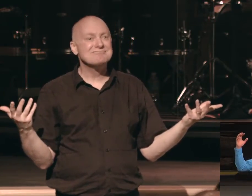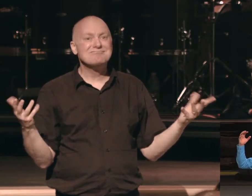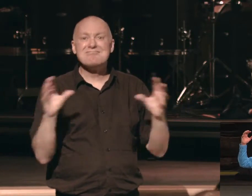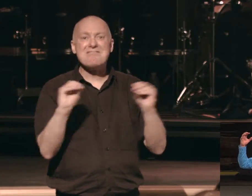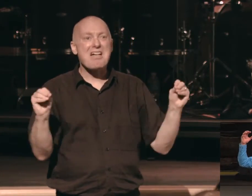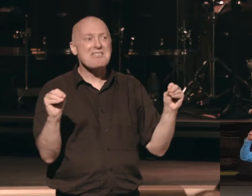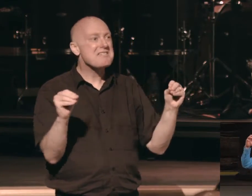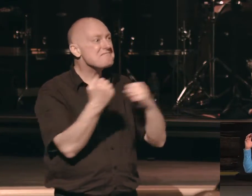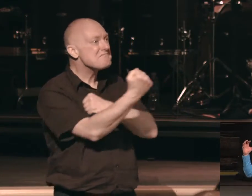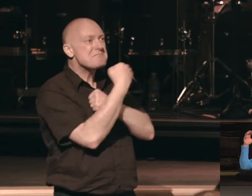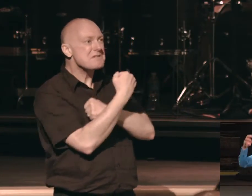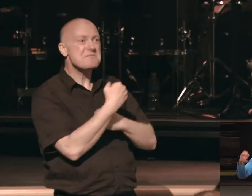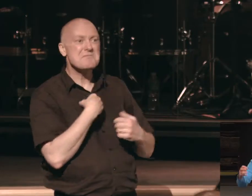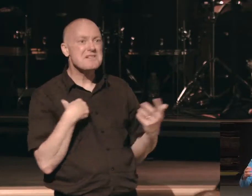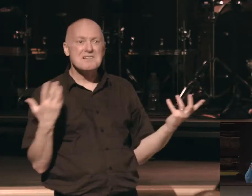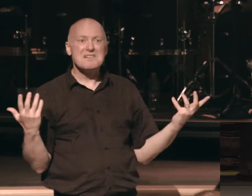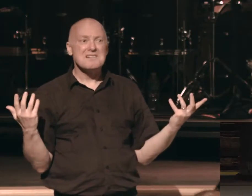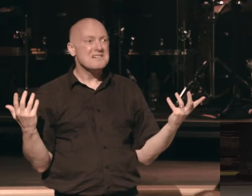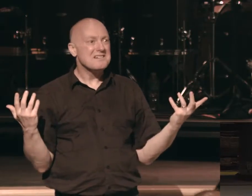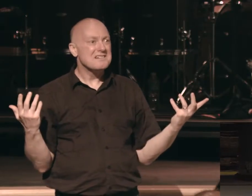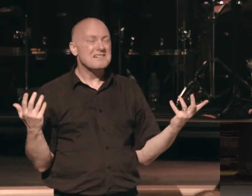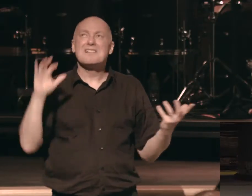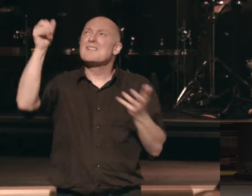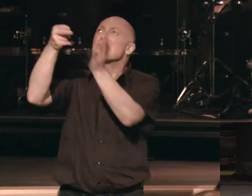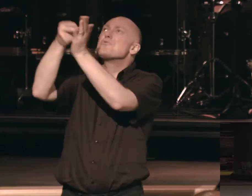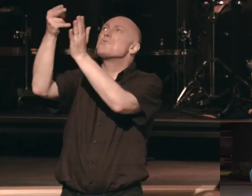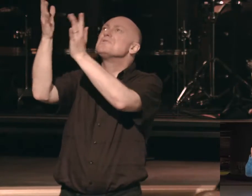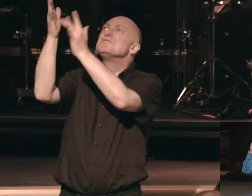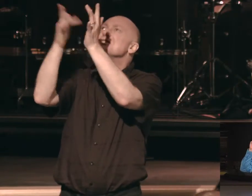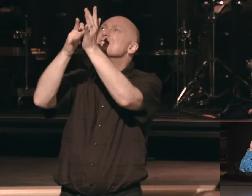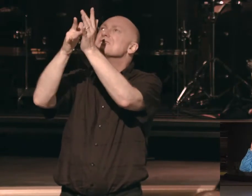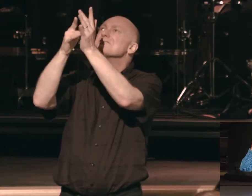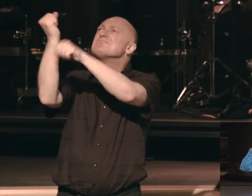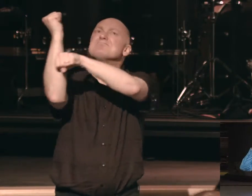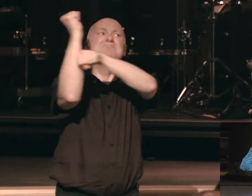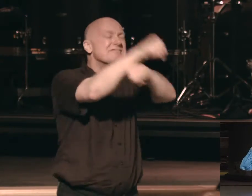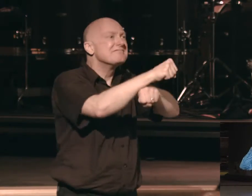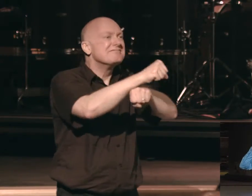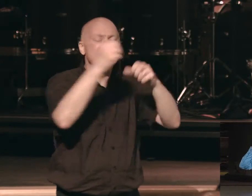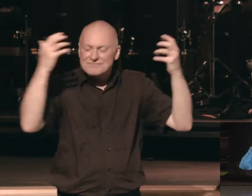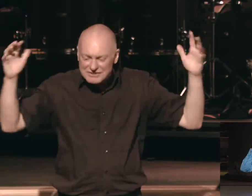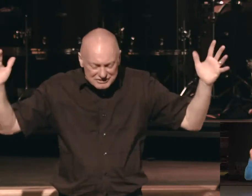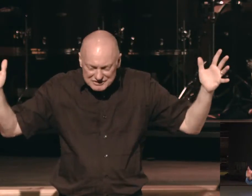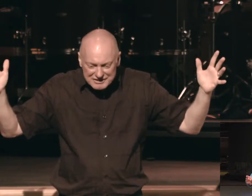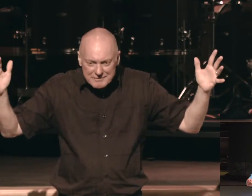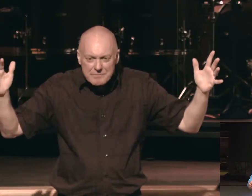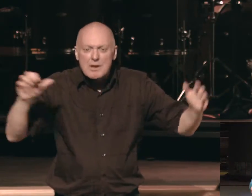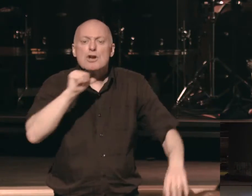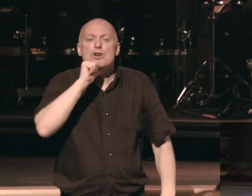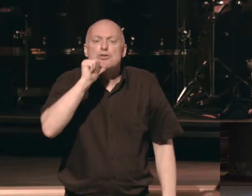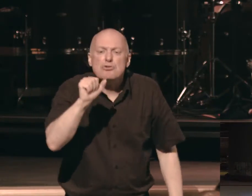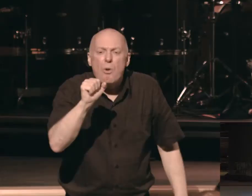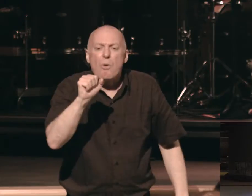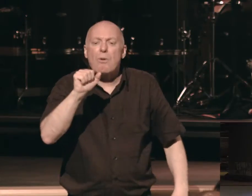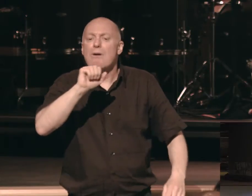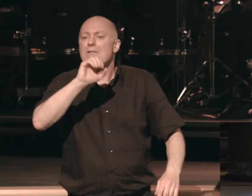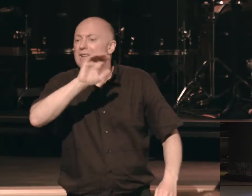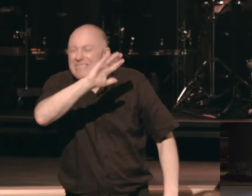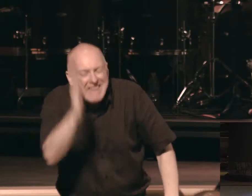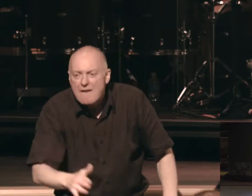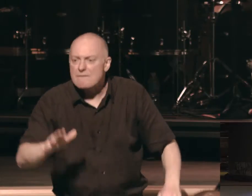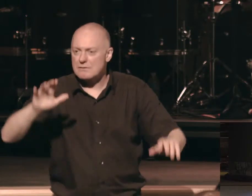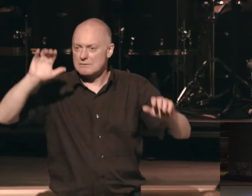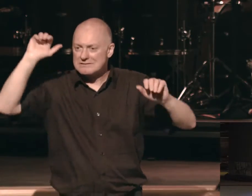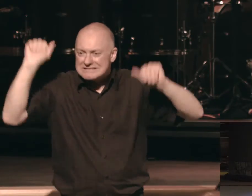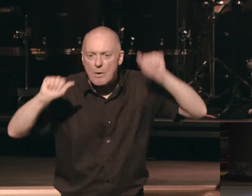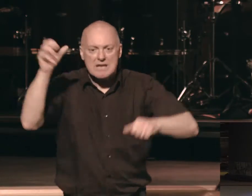can overcome or trump the truth that Jesus says. Don't ever underestimate his power